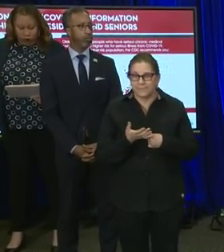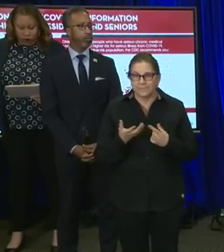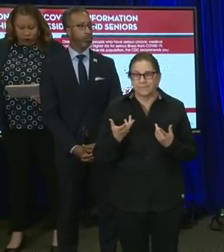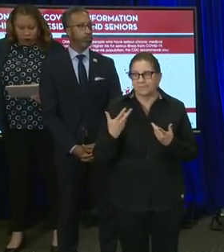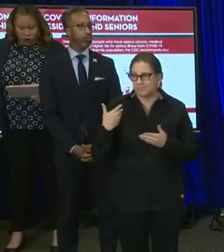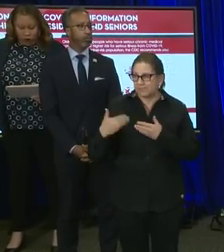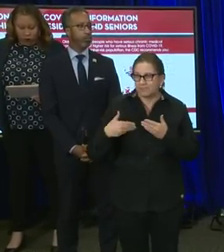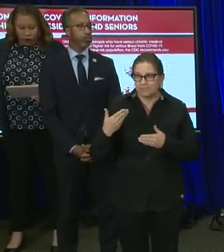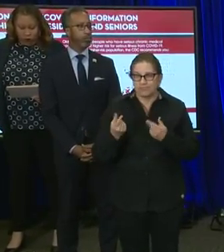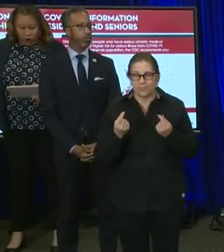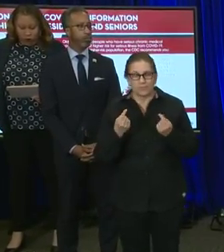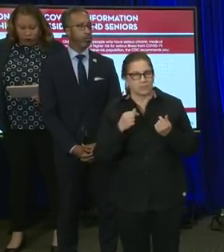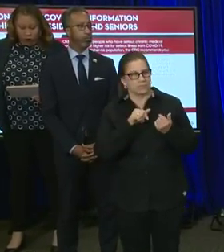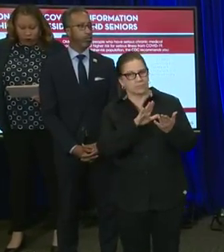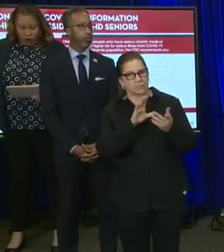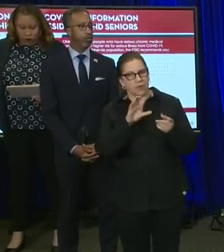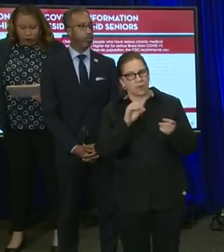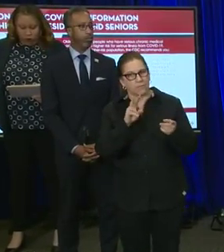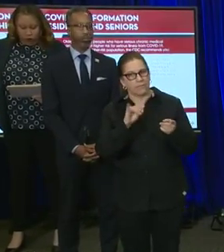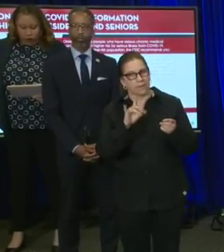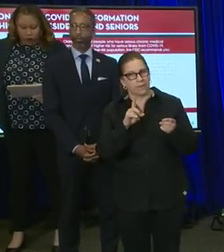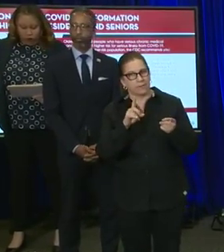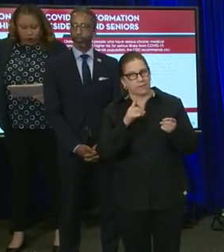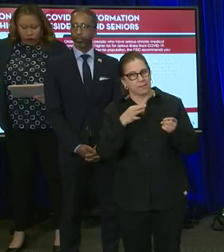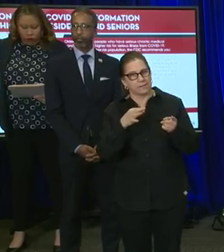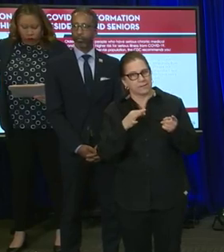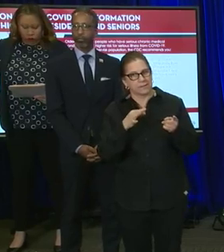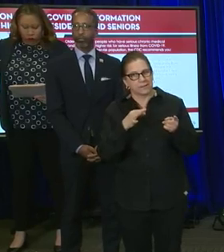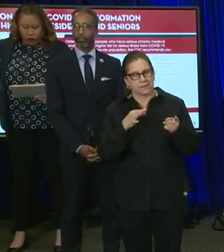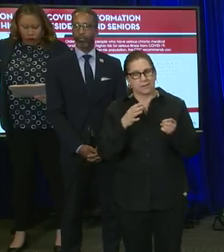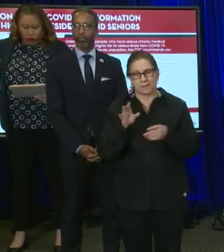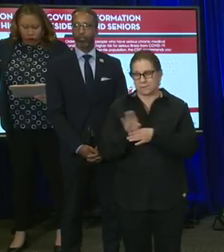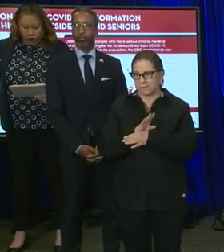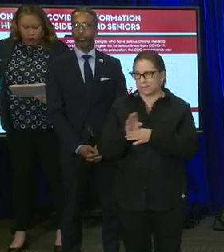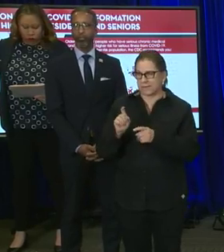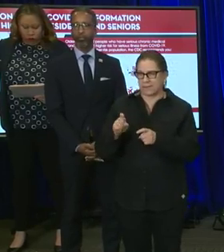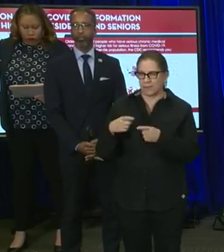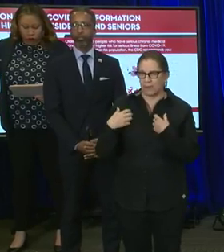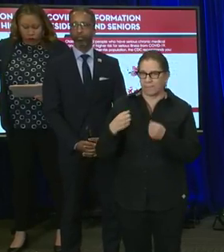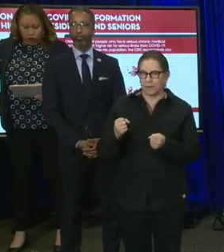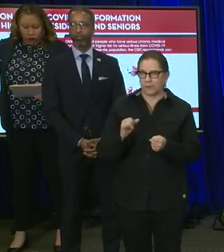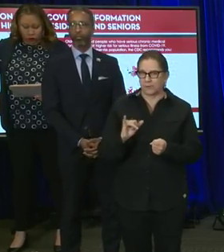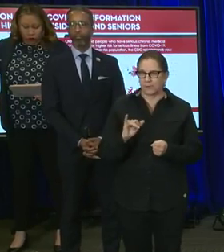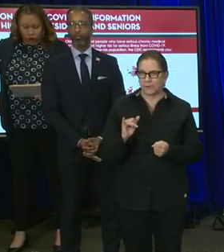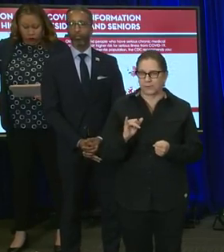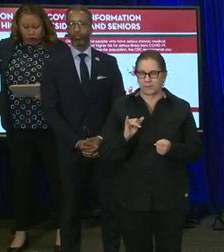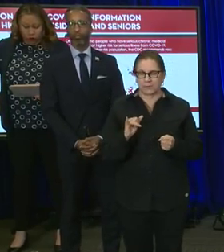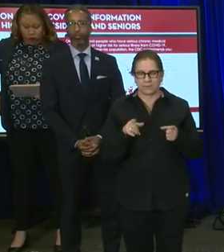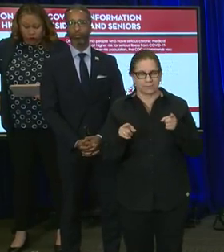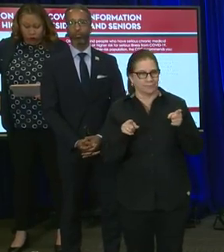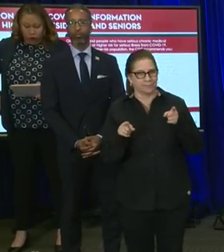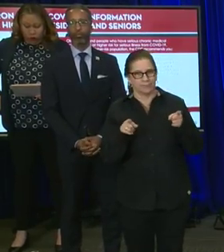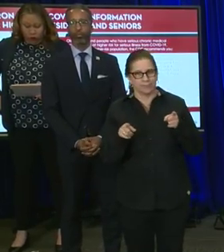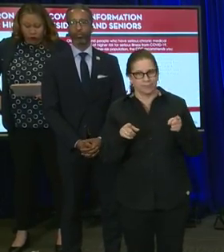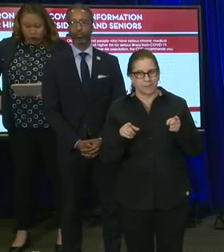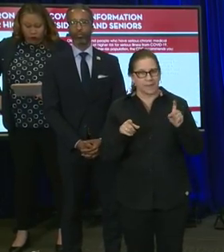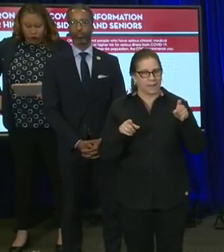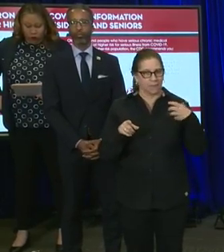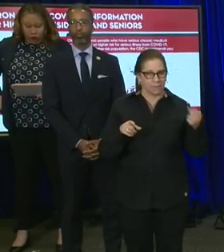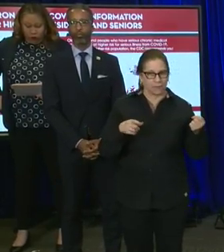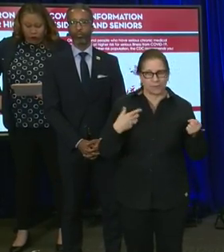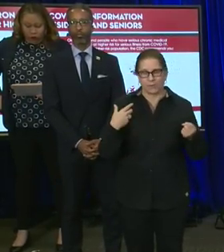recovery. And so that recovery takes on two approaches. One is to help